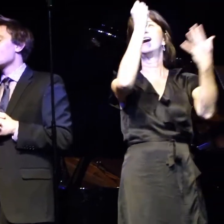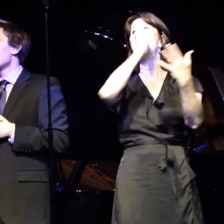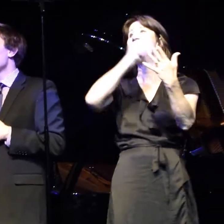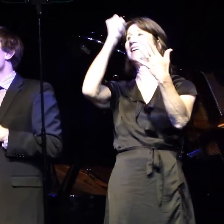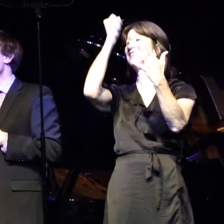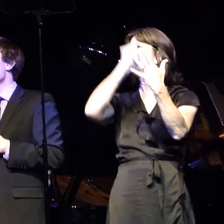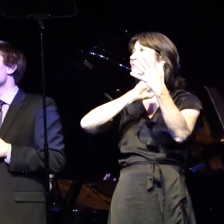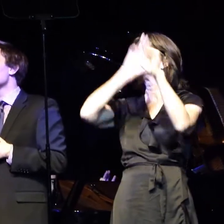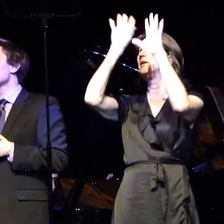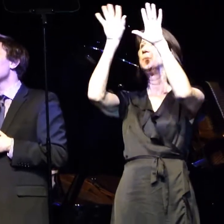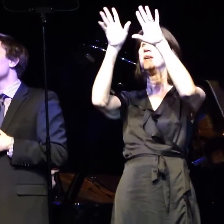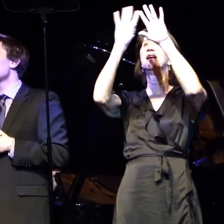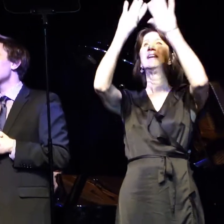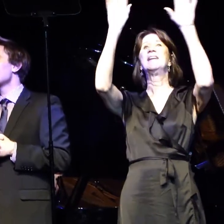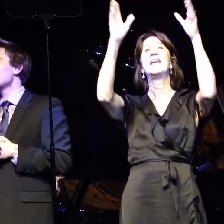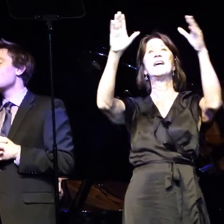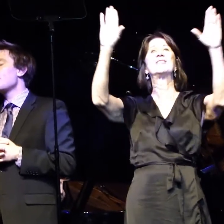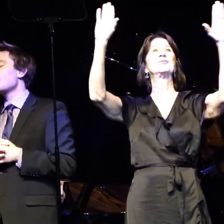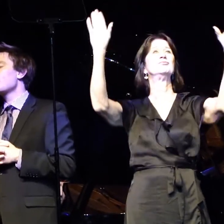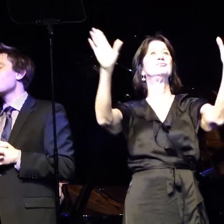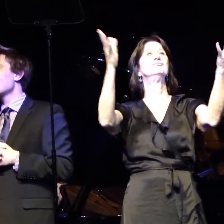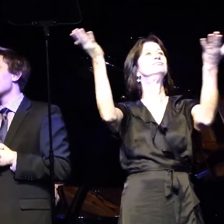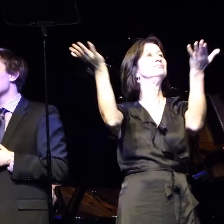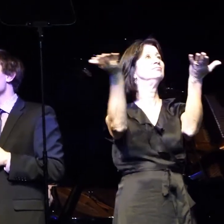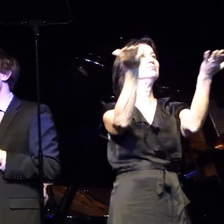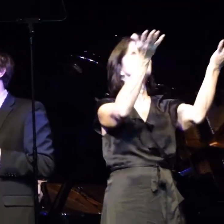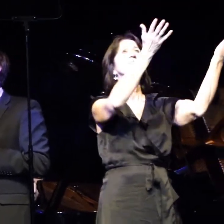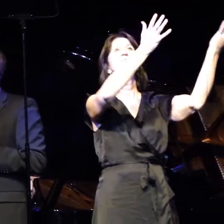and ice cream castles in the air,